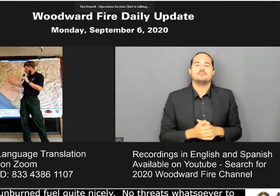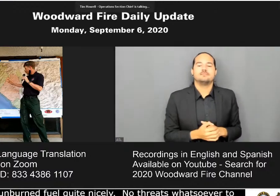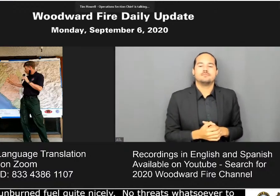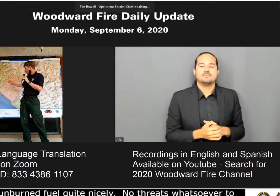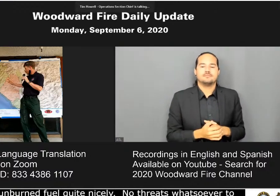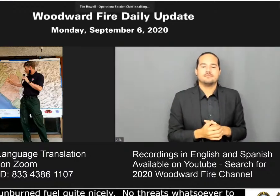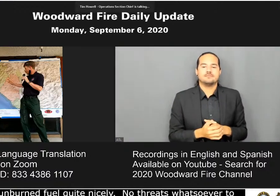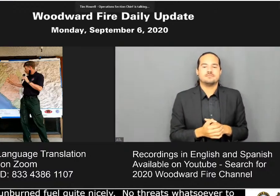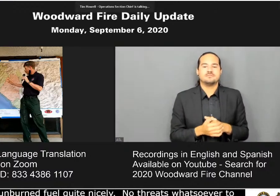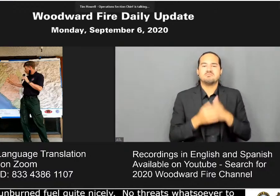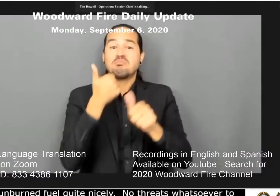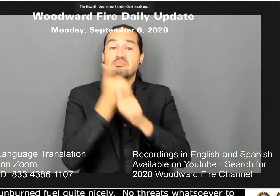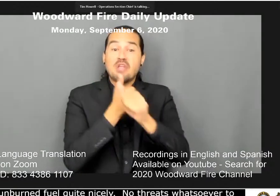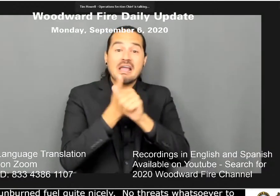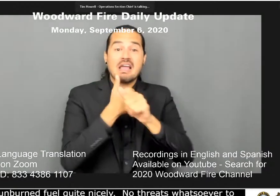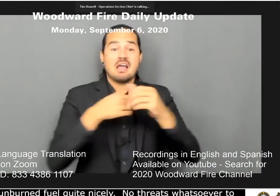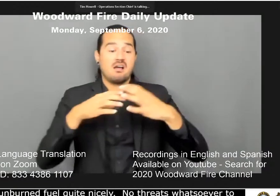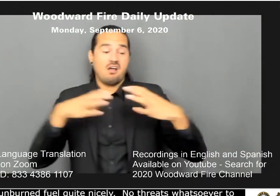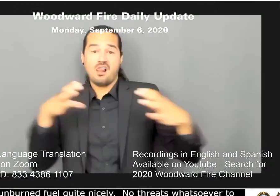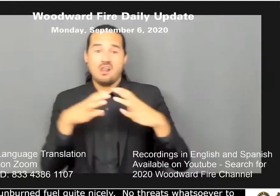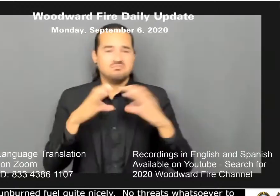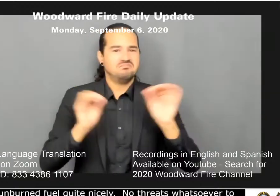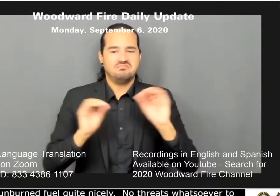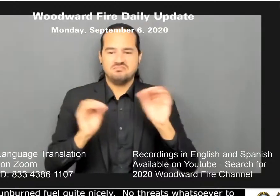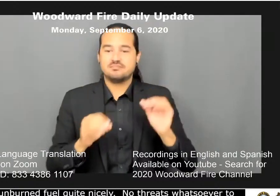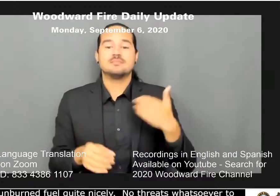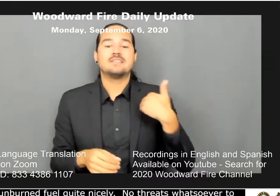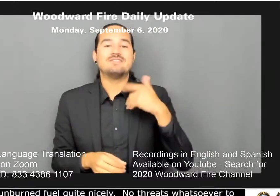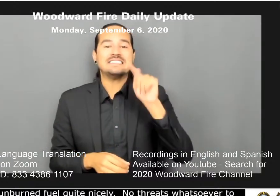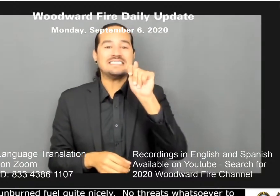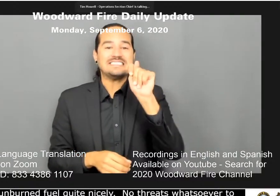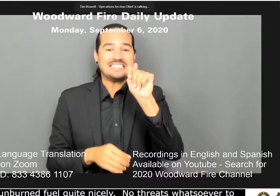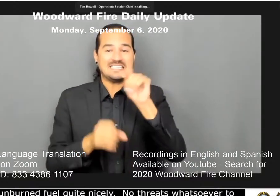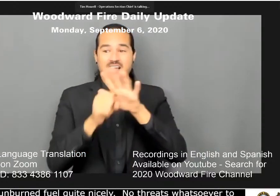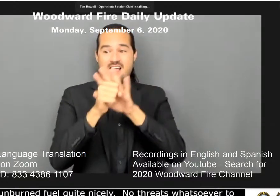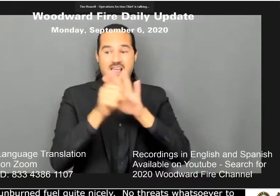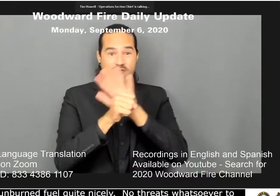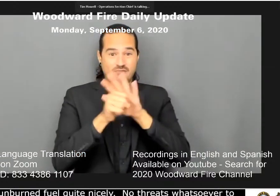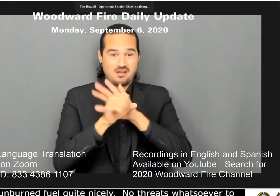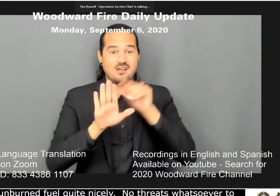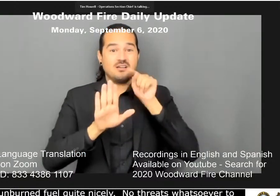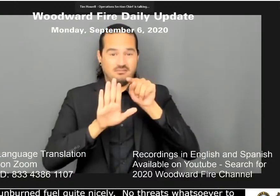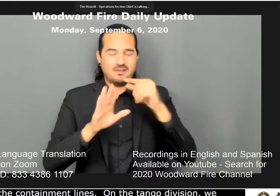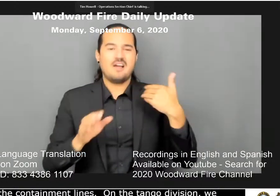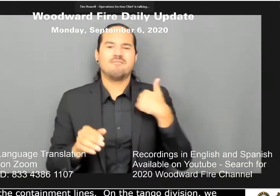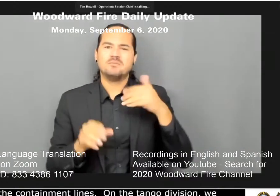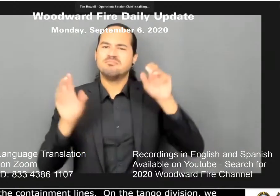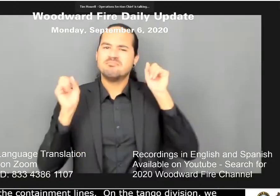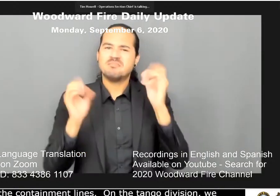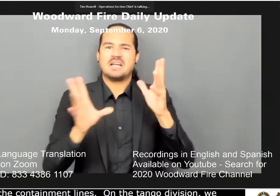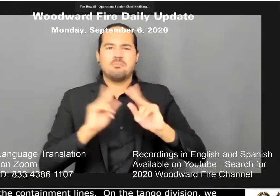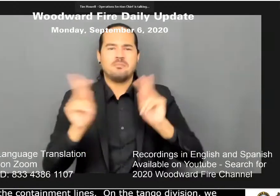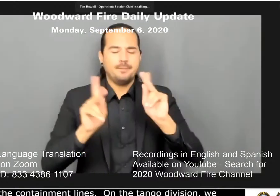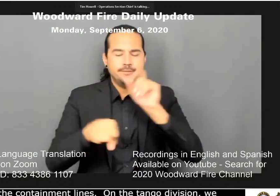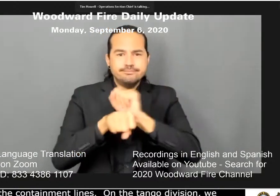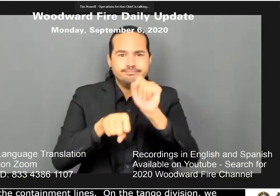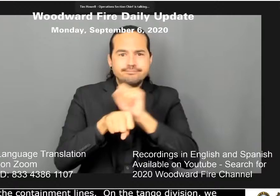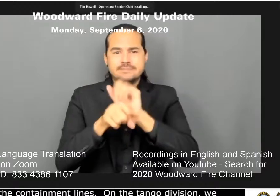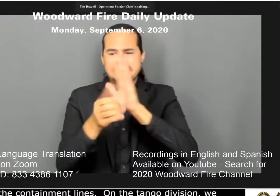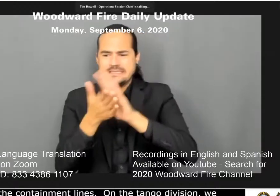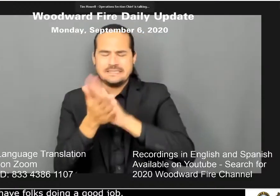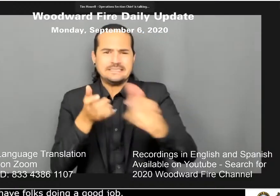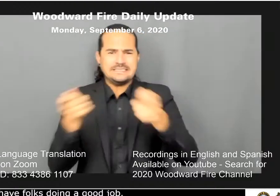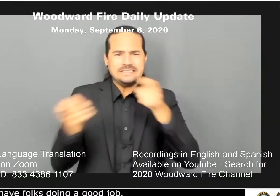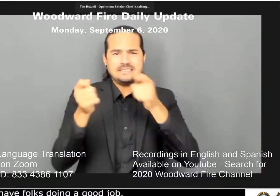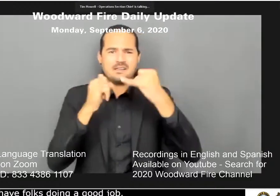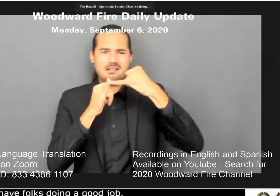were doing a good job yesterday, working, mopping up the containment lines. Today's plan is much of the same. We've got hand crews